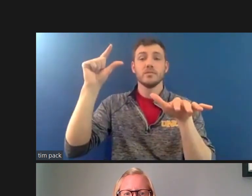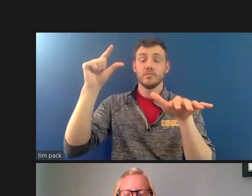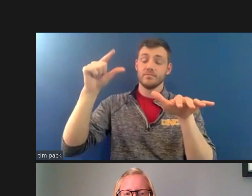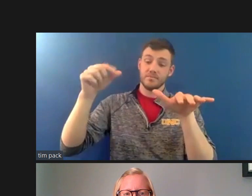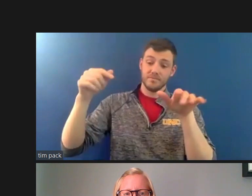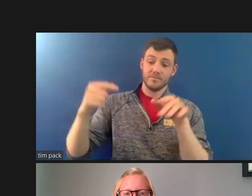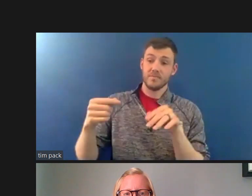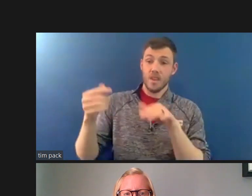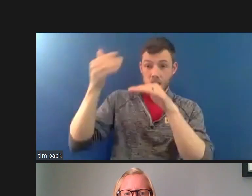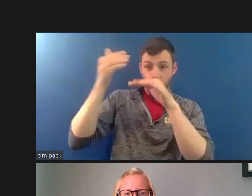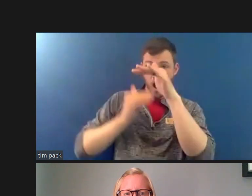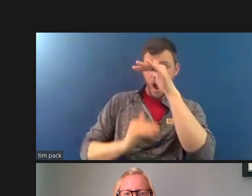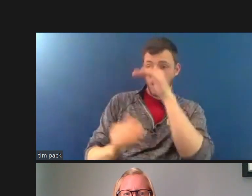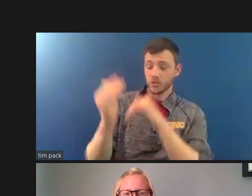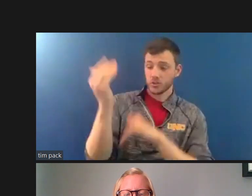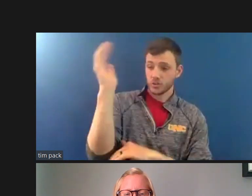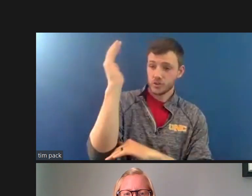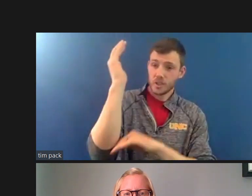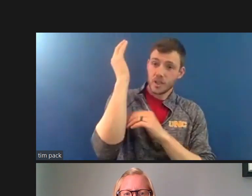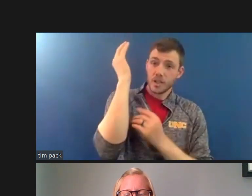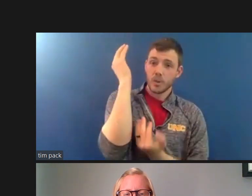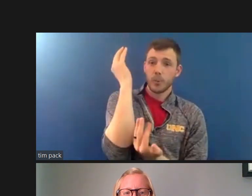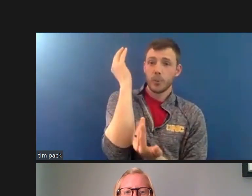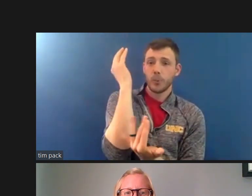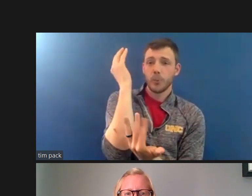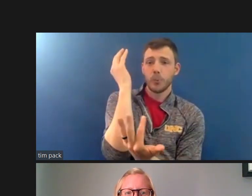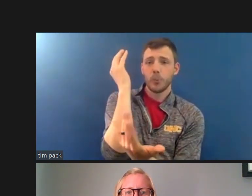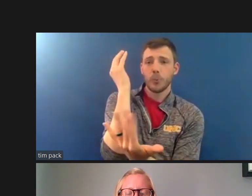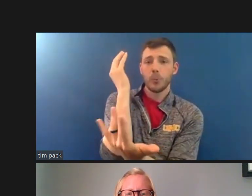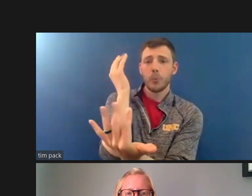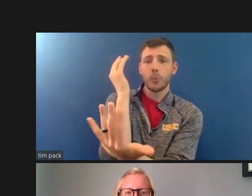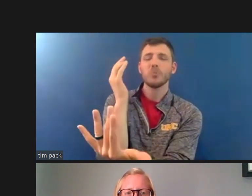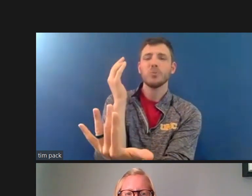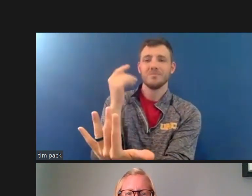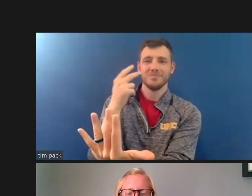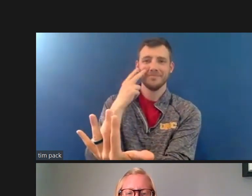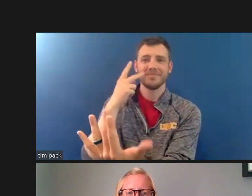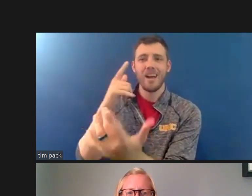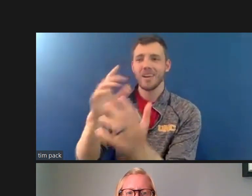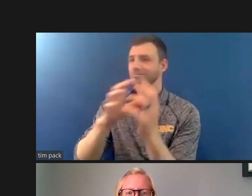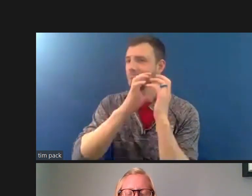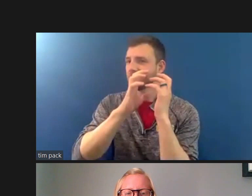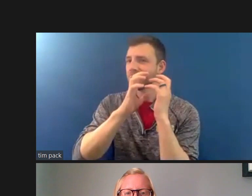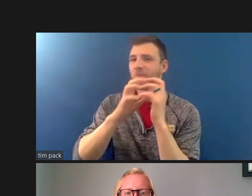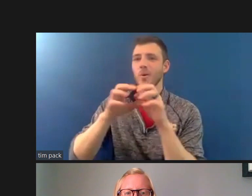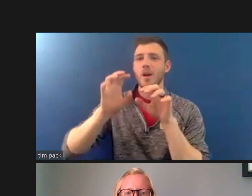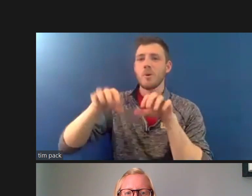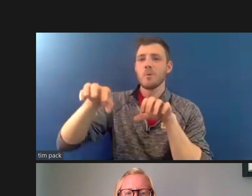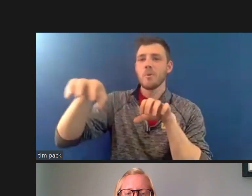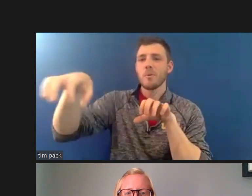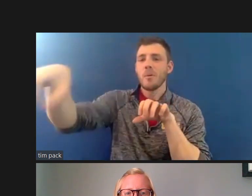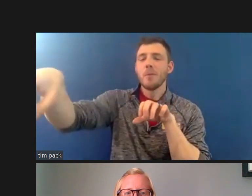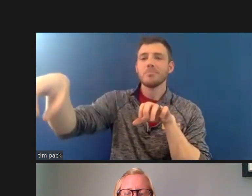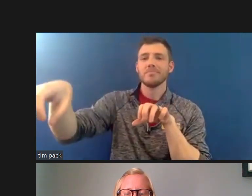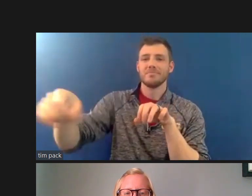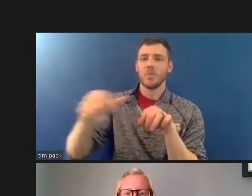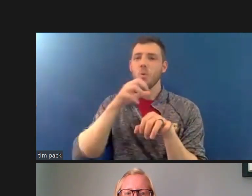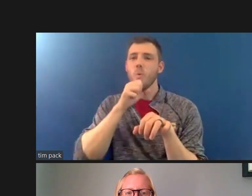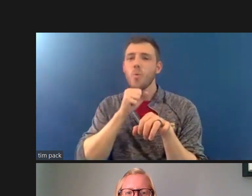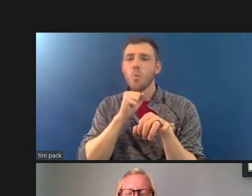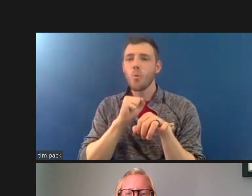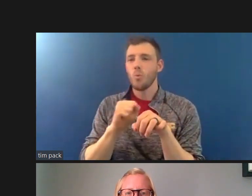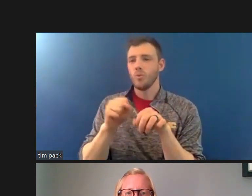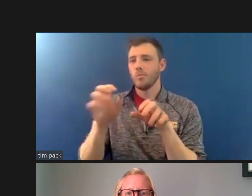the upheavals of fallen trees, scattered with decaying coconuts and palm saplings. Behind this was the darkness of the